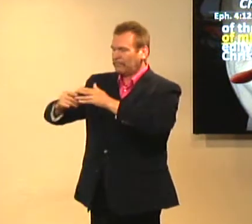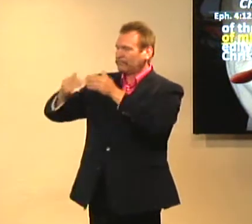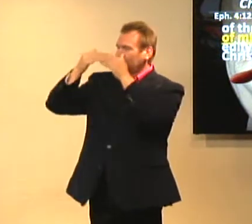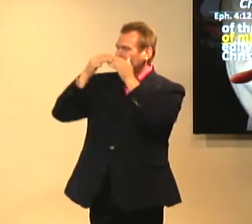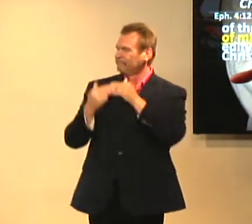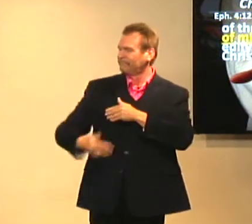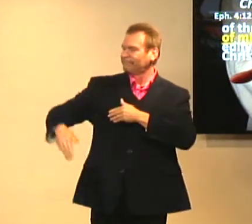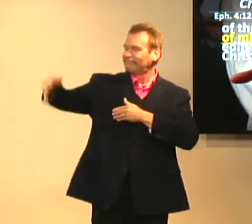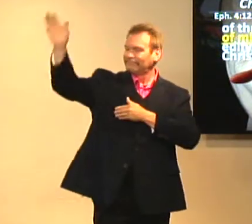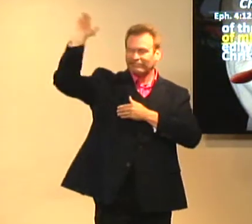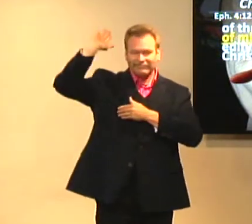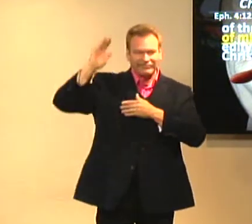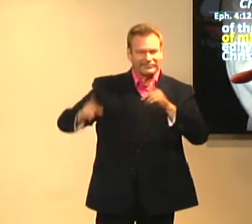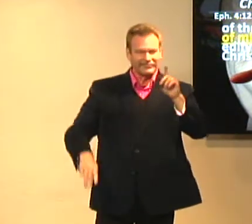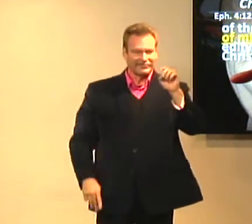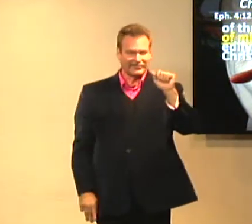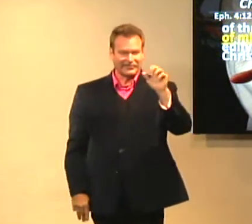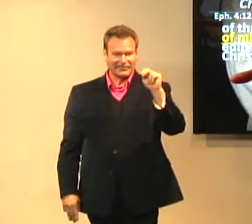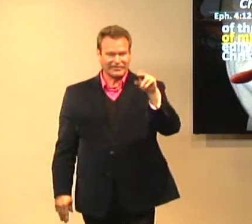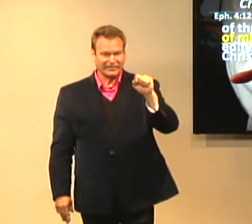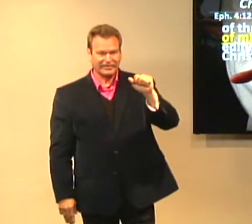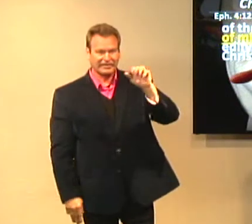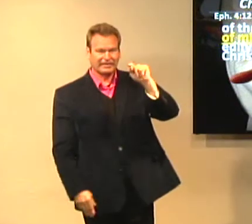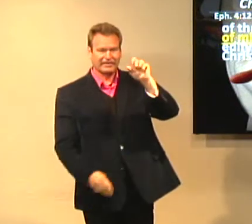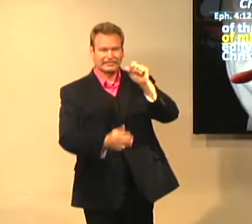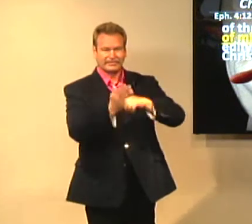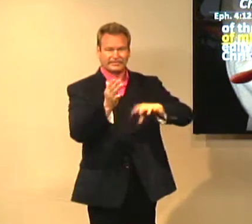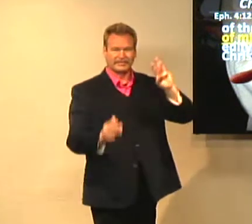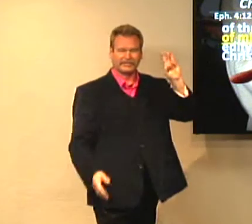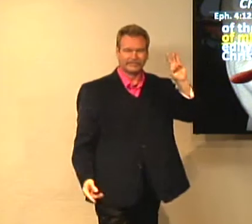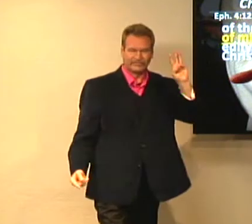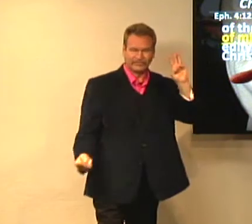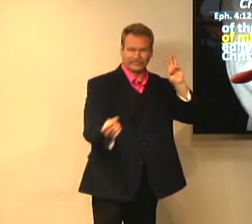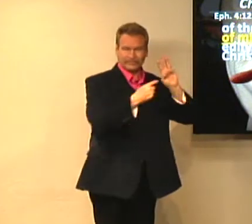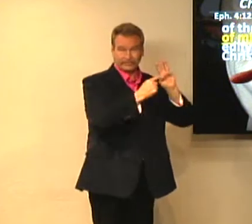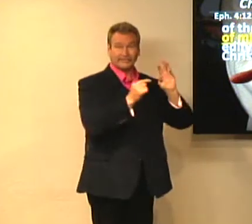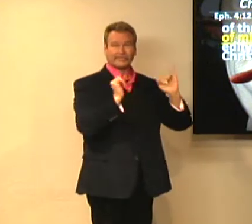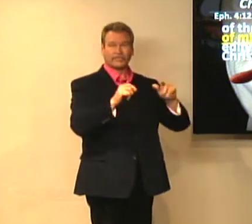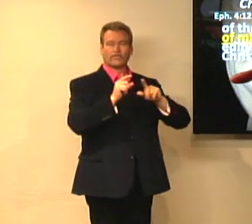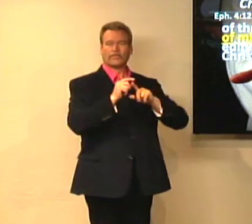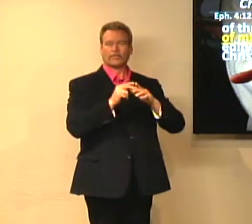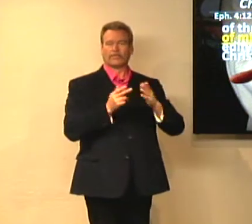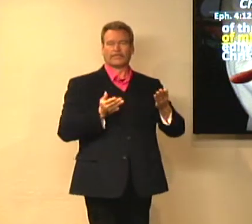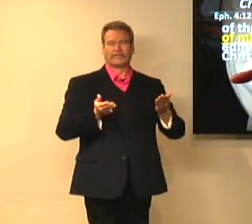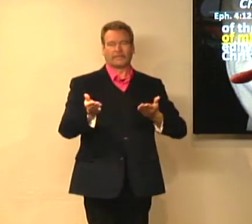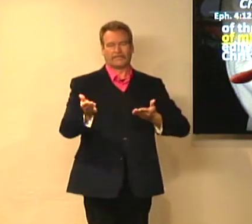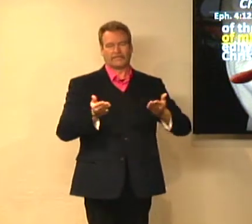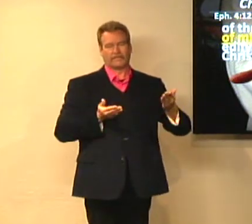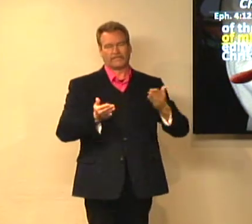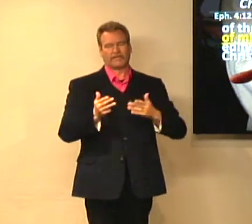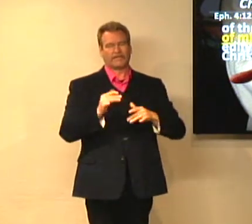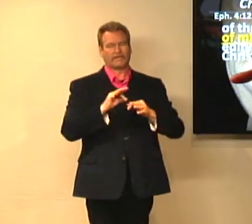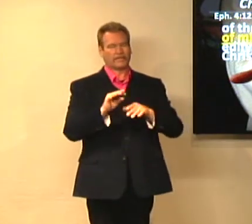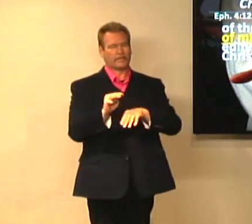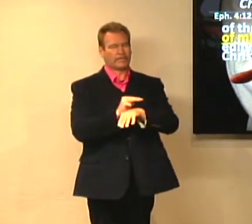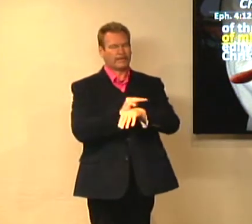their poverty or in whatever it was that they needed. And that is what they were speaking about when they speak of the work of